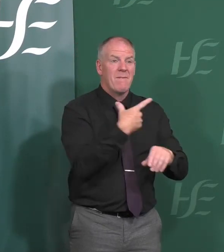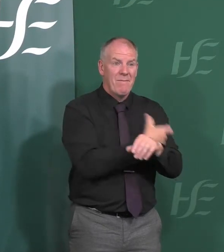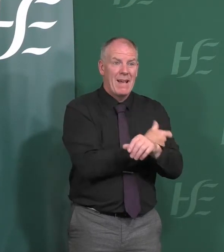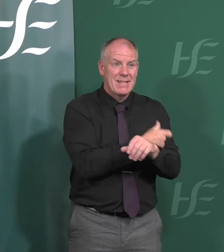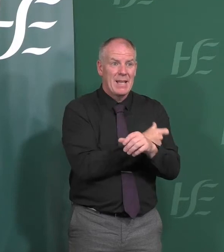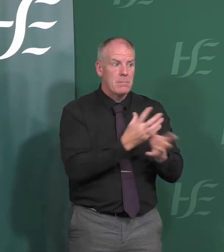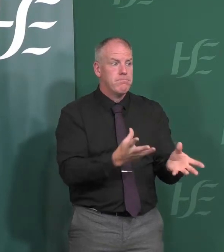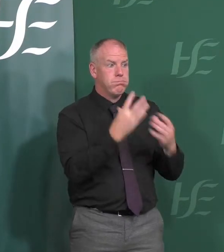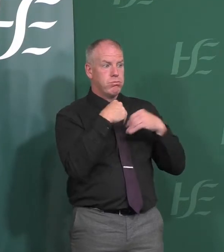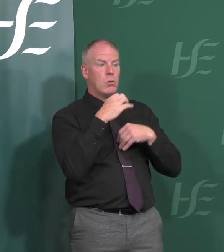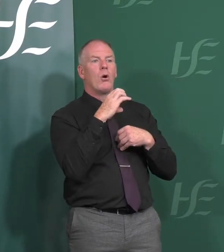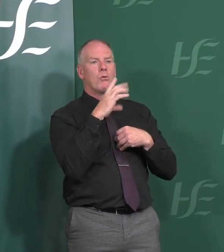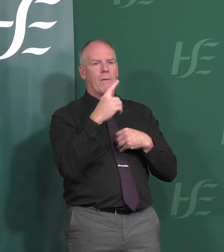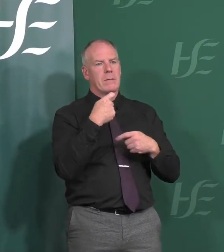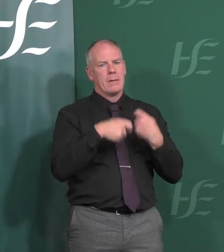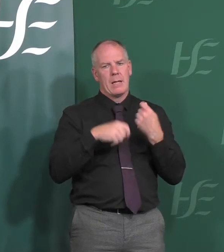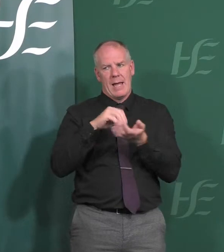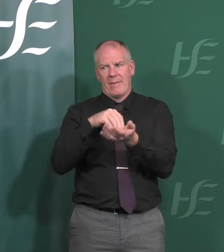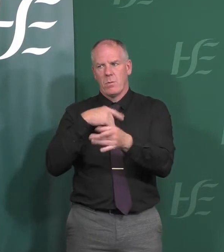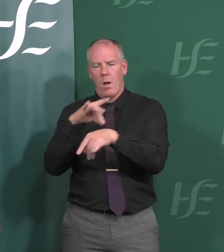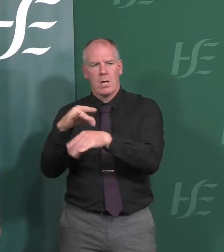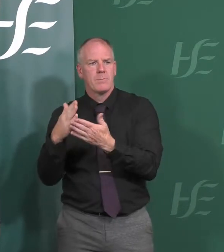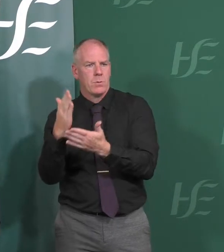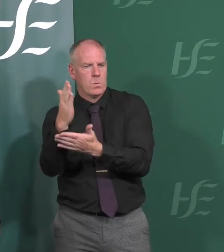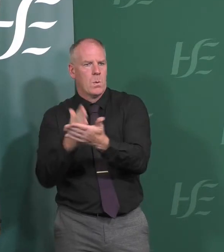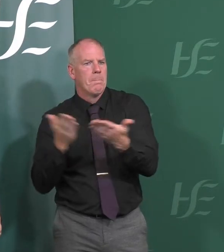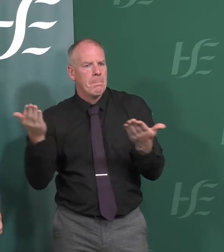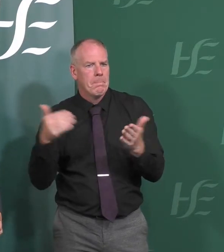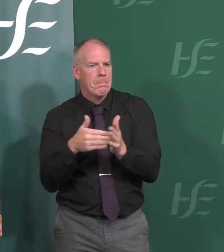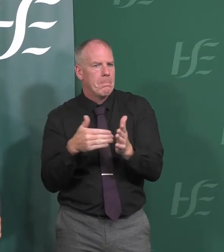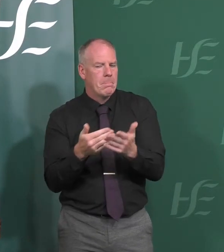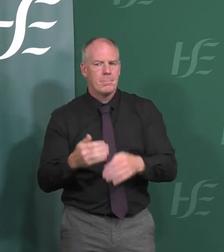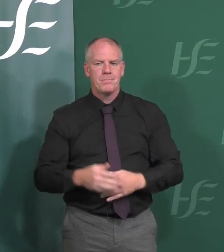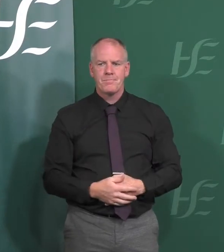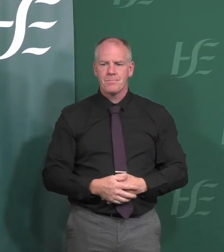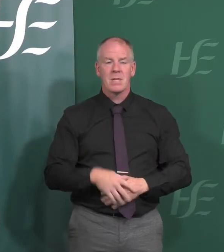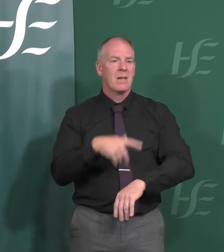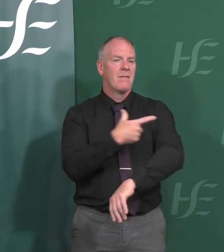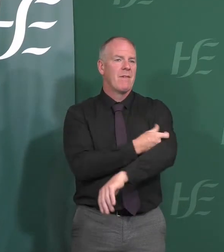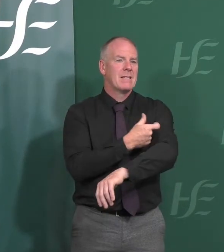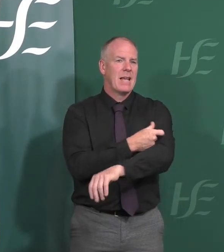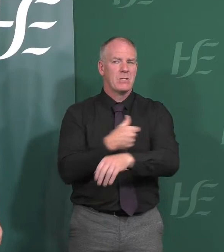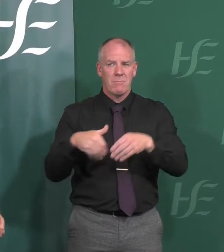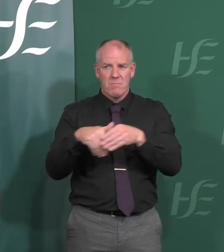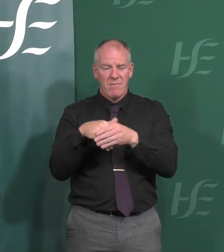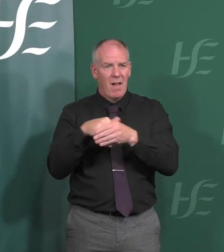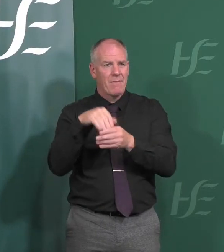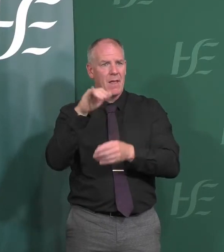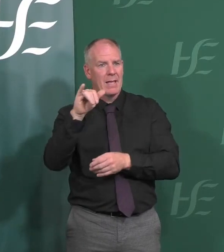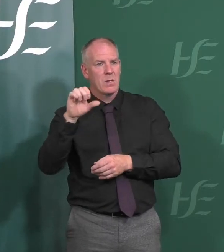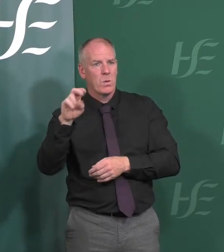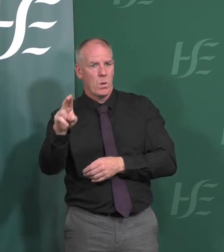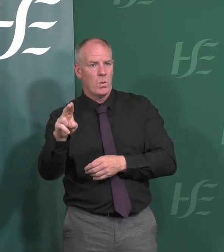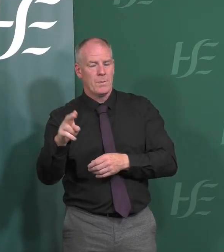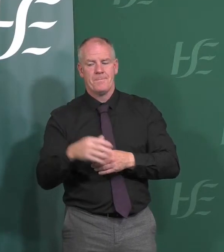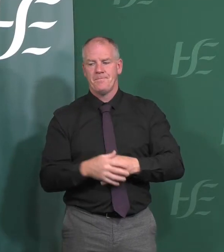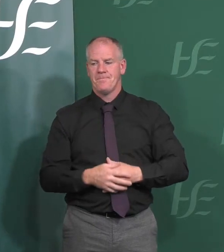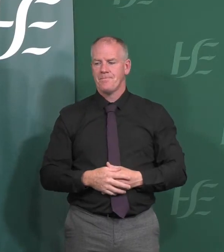people are vaccinated. On the vaccination status in ICU, again, a snapshot of this